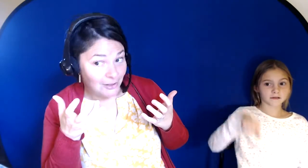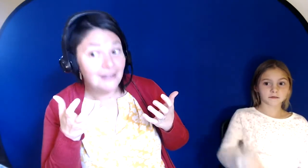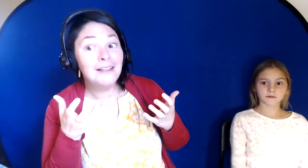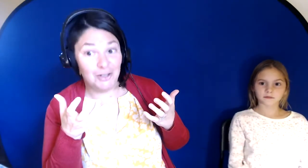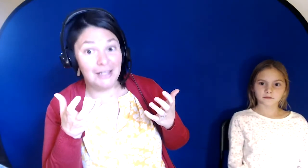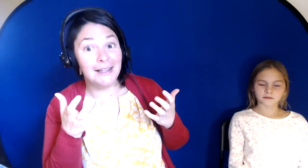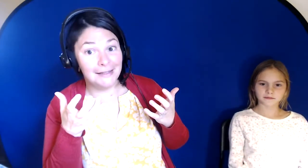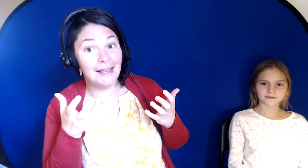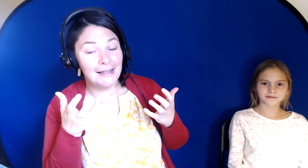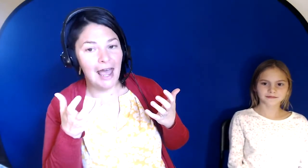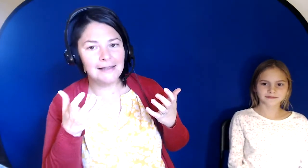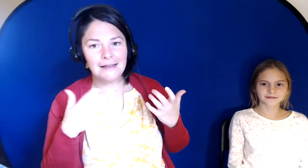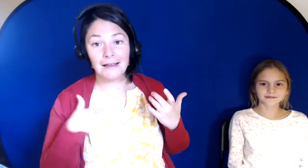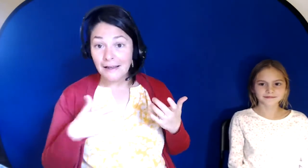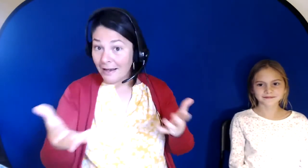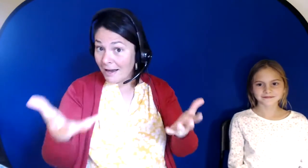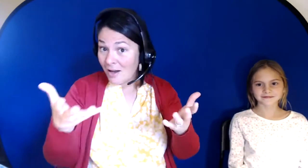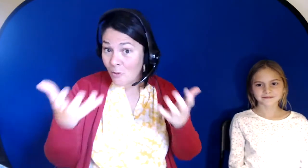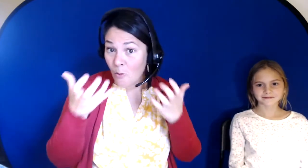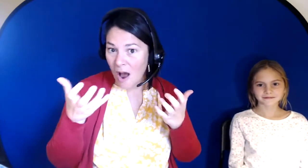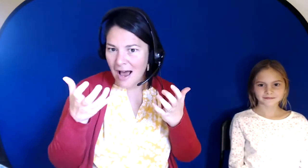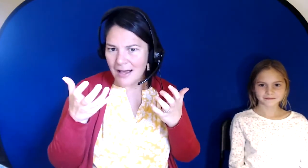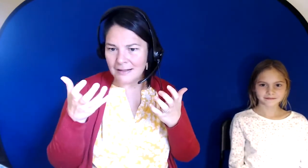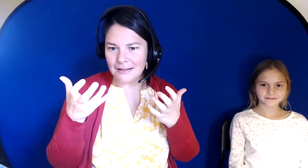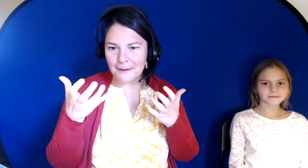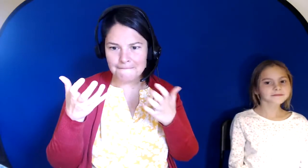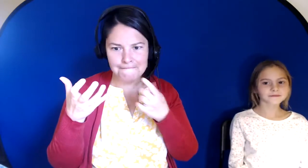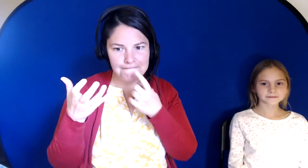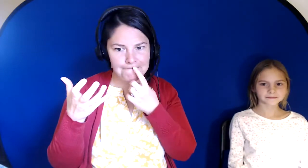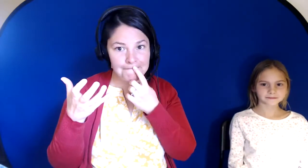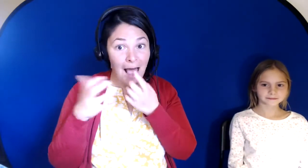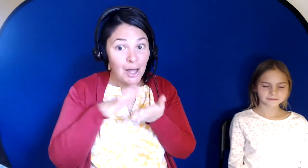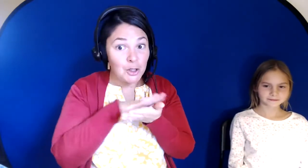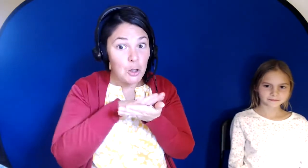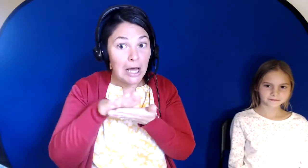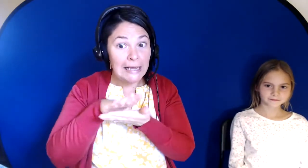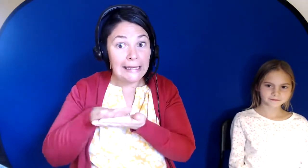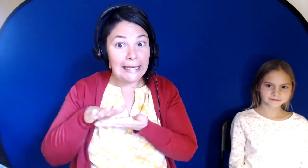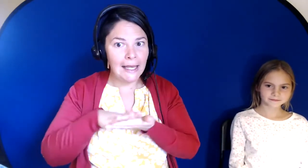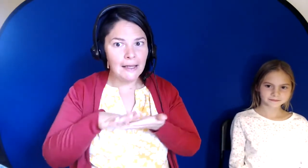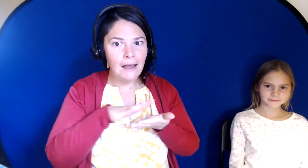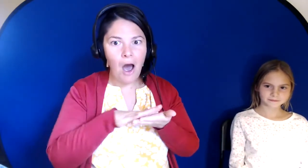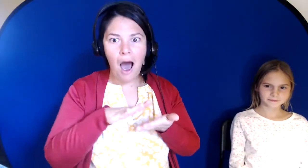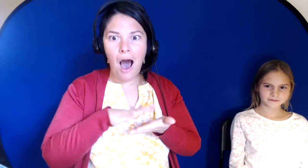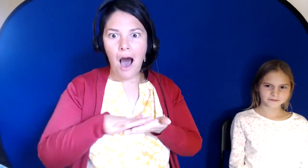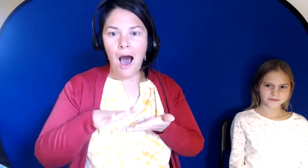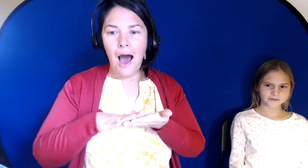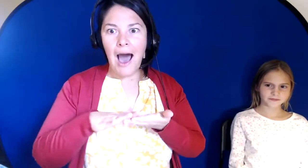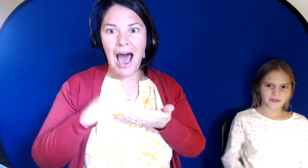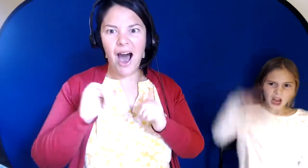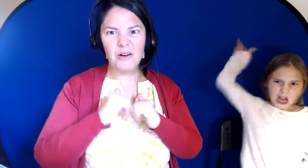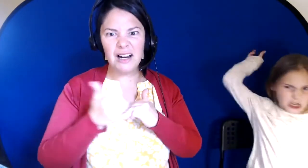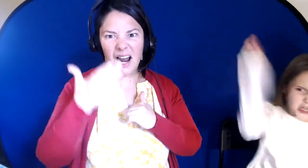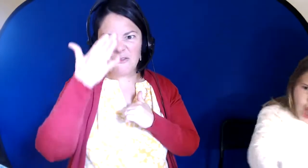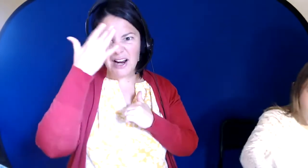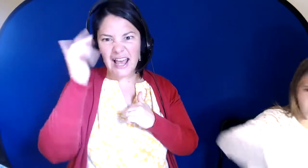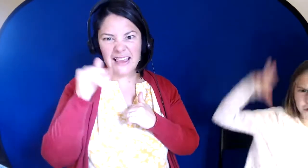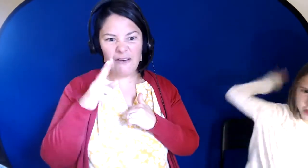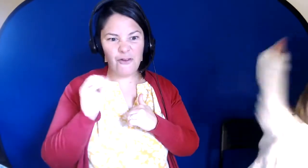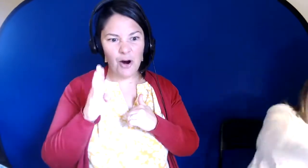She needs it, yes. Want to clean? How did I forget that verb,